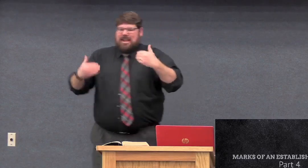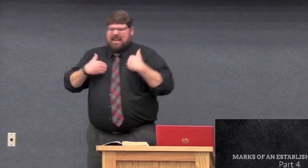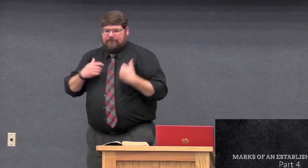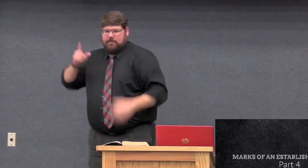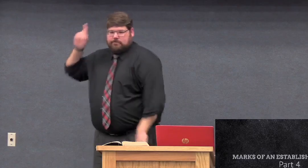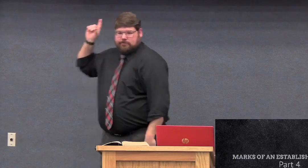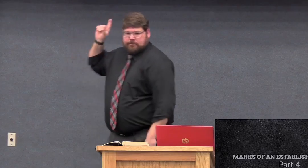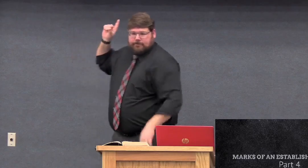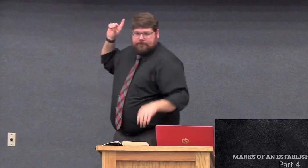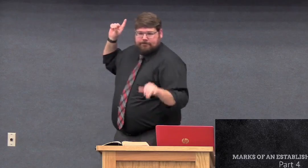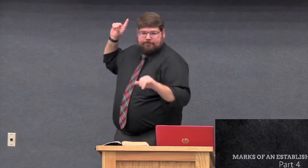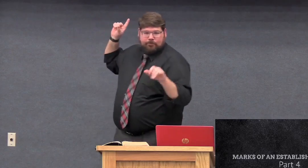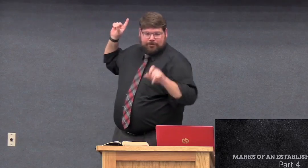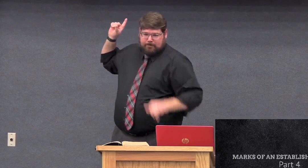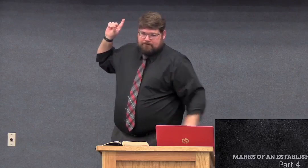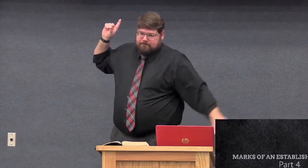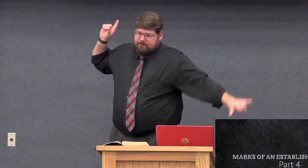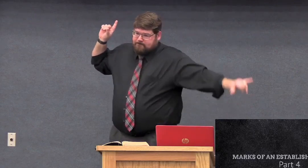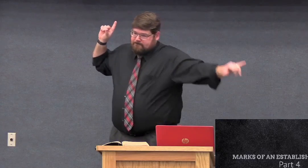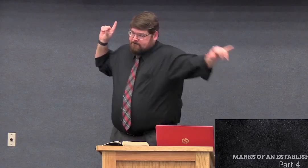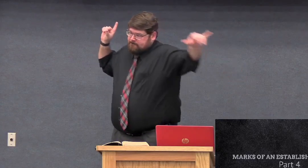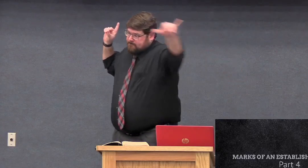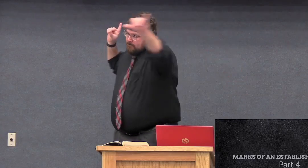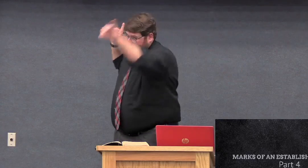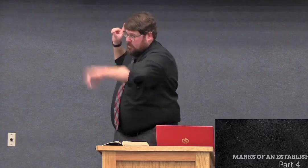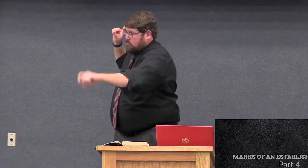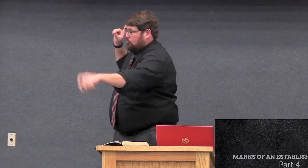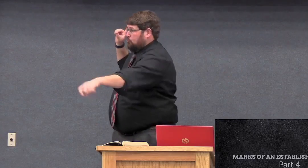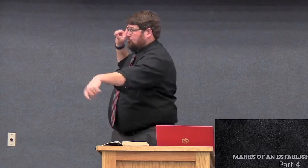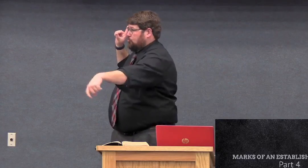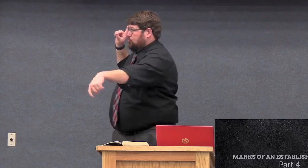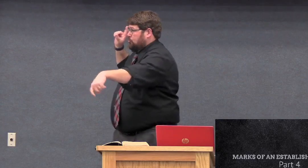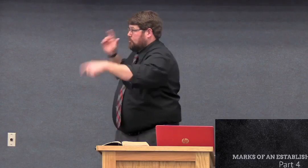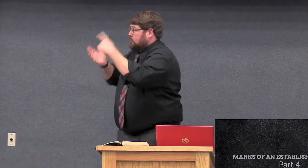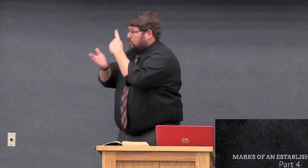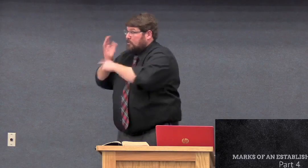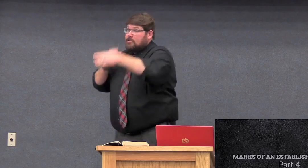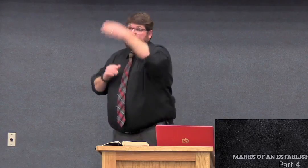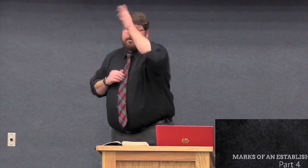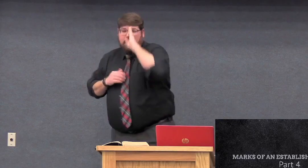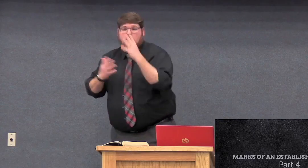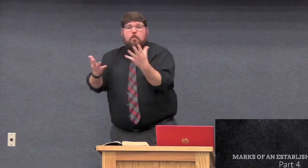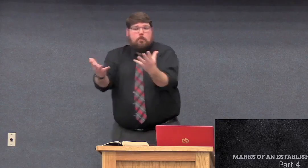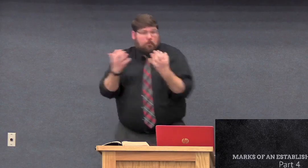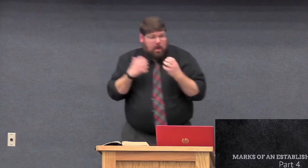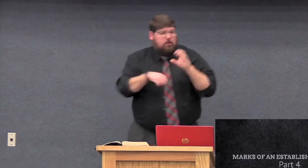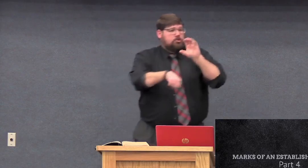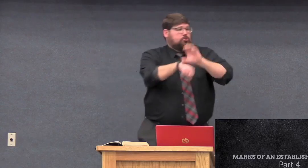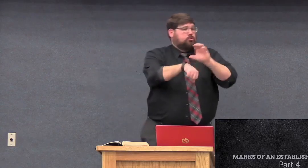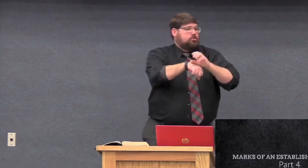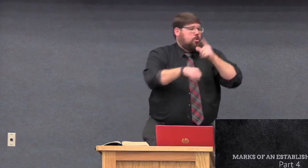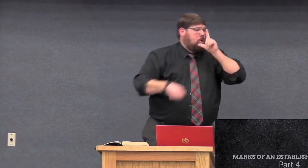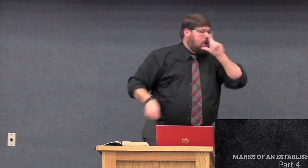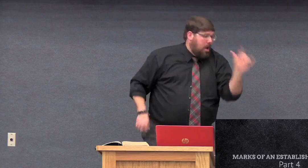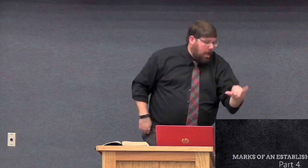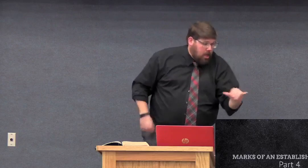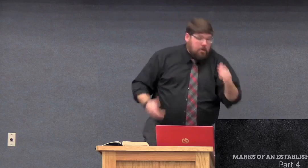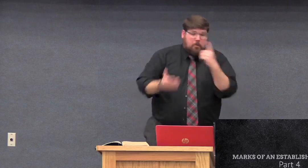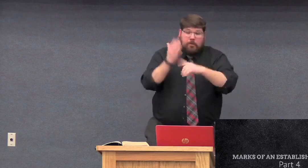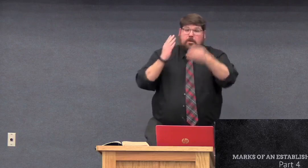And yet every single church, every single believer around the world should have these character traits